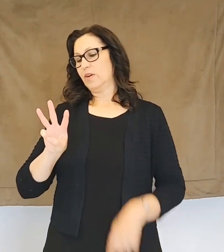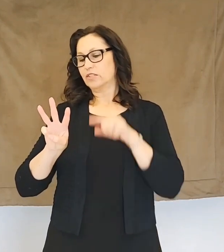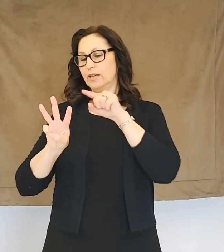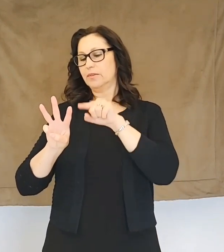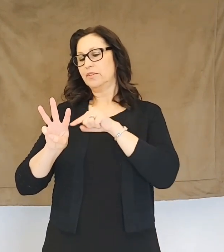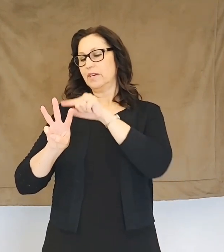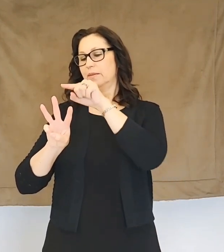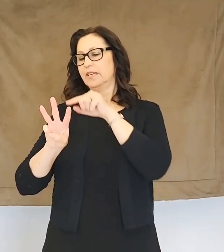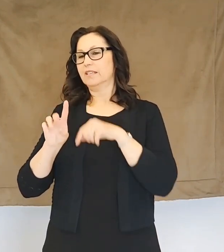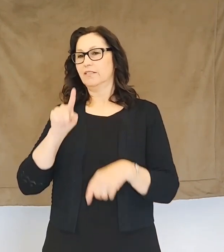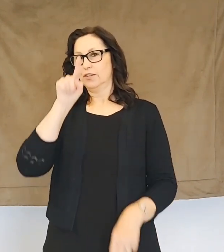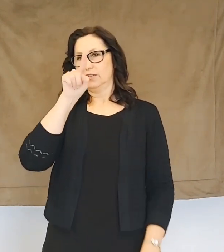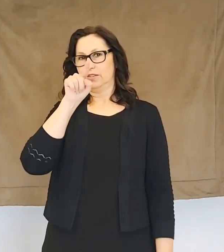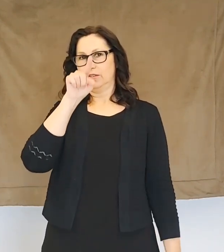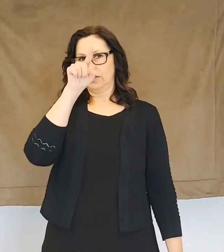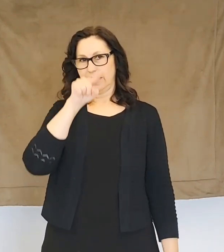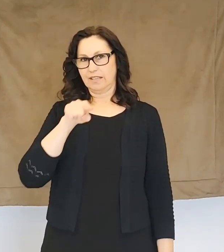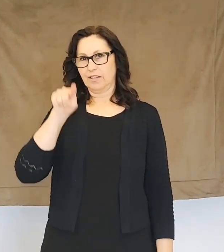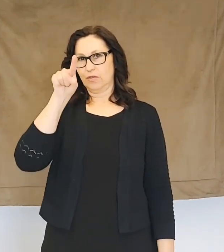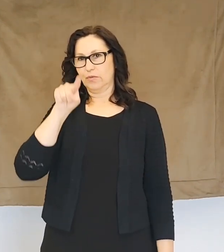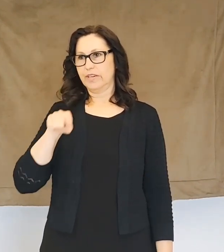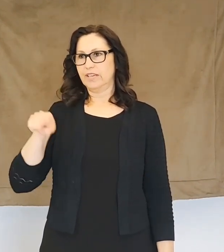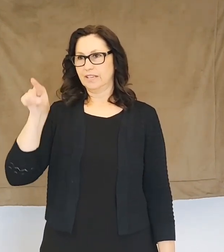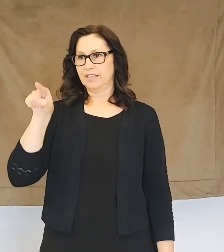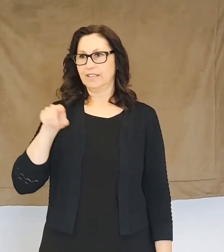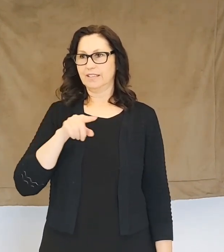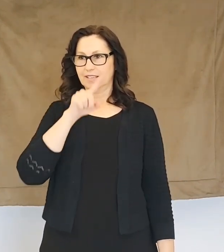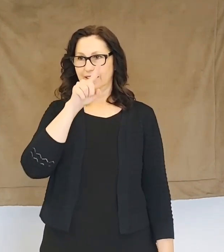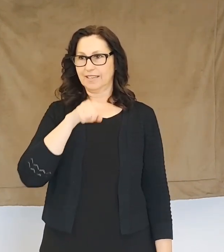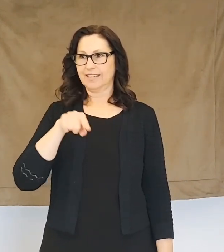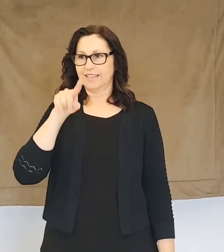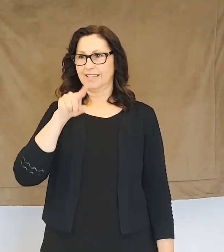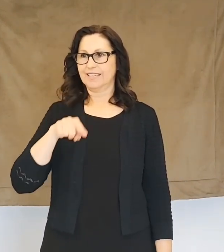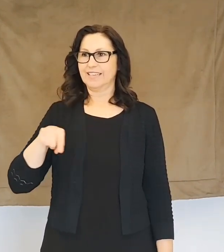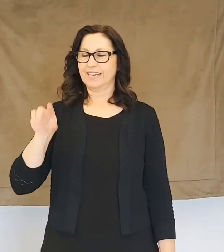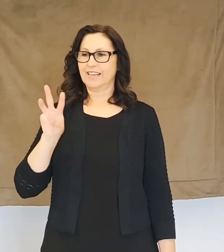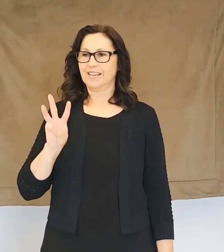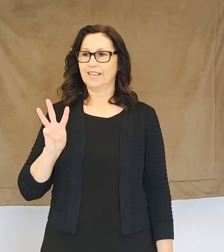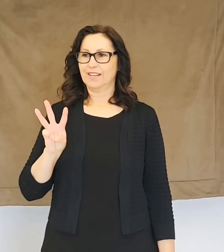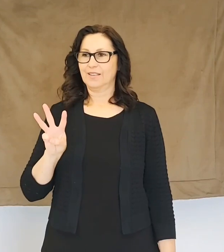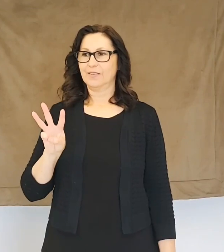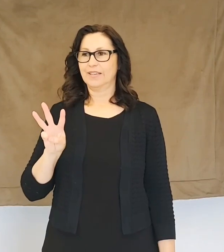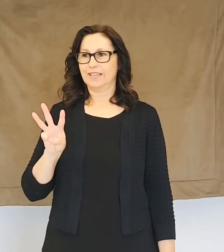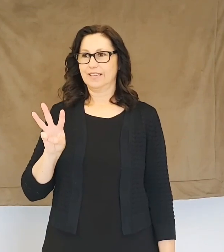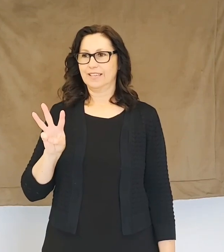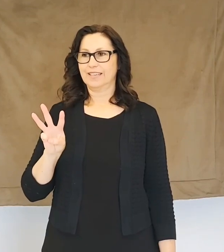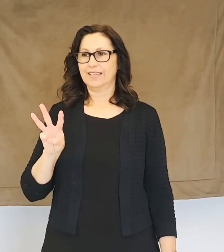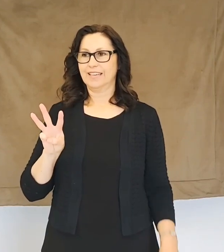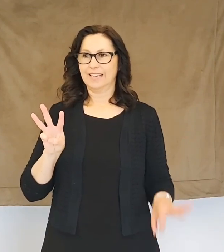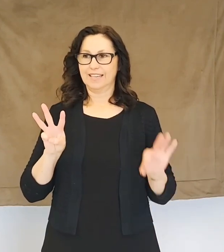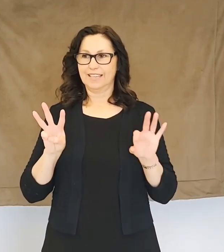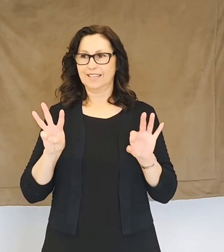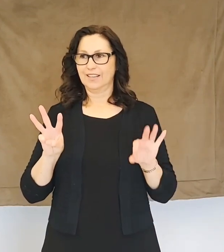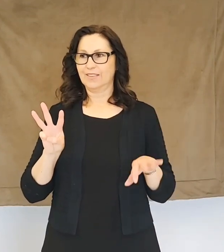Well, W, I mean, if you do like the three. That's what I'm trying to do. Three. Yeah, the